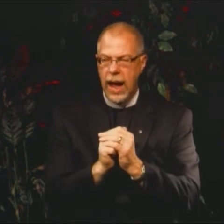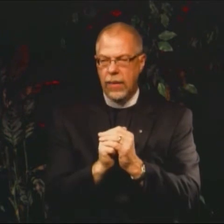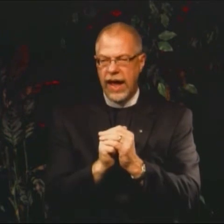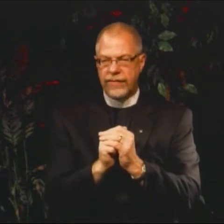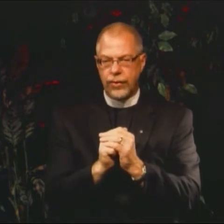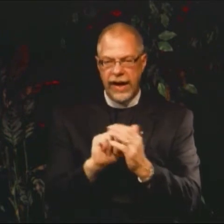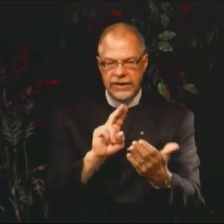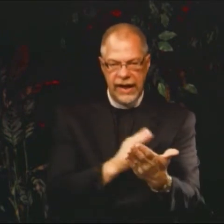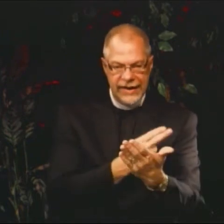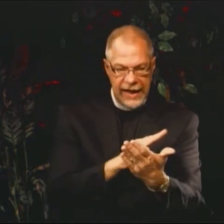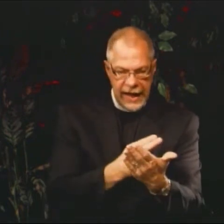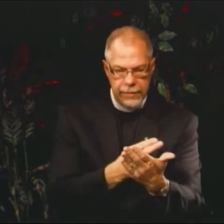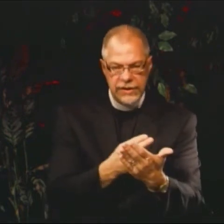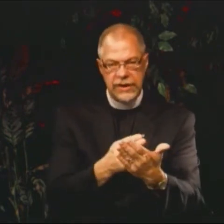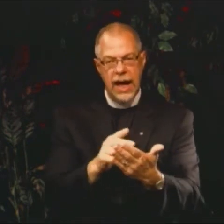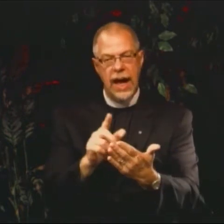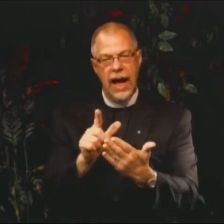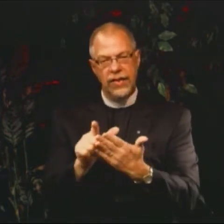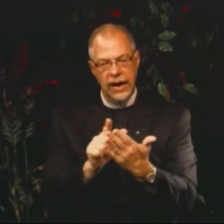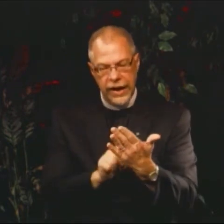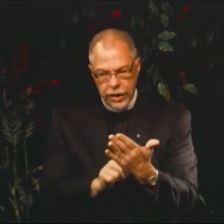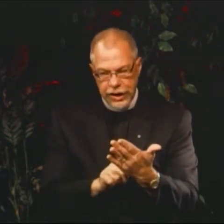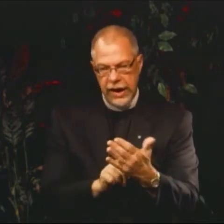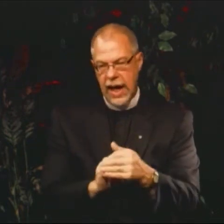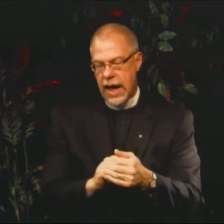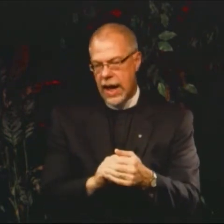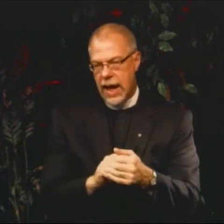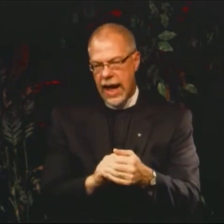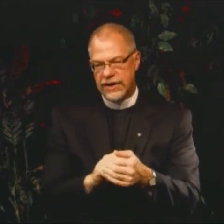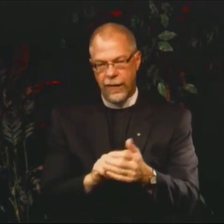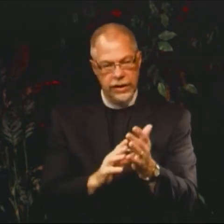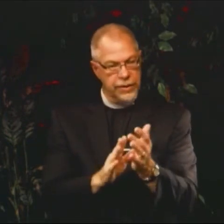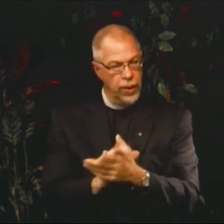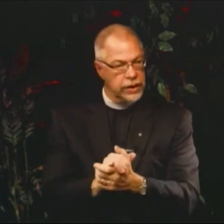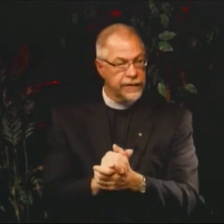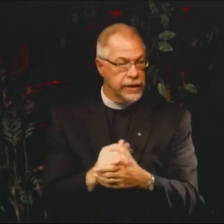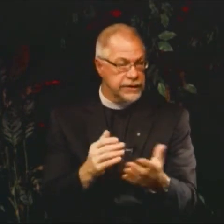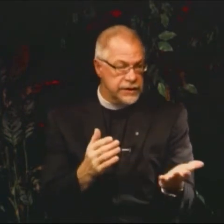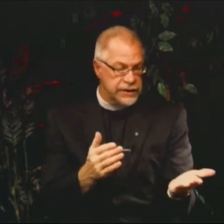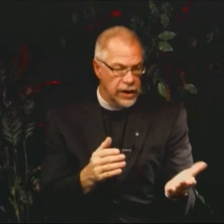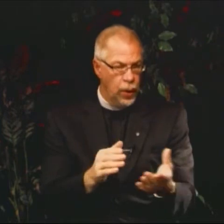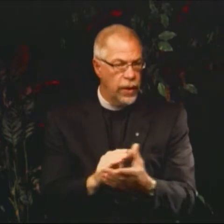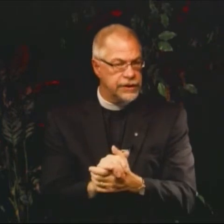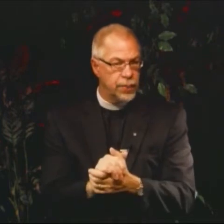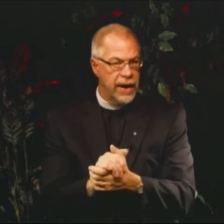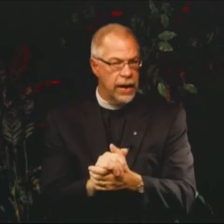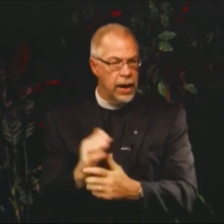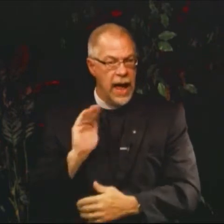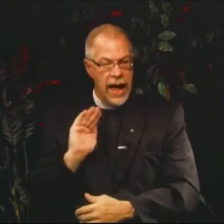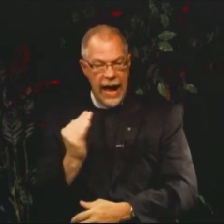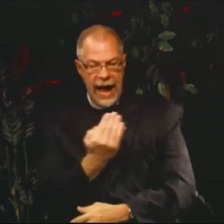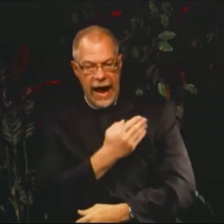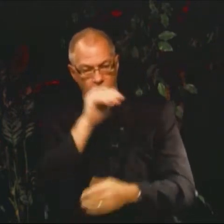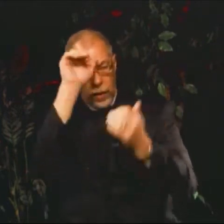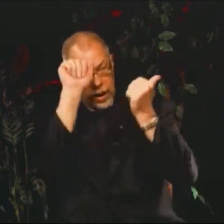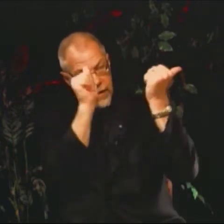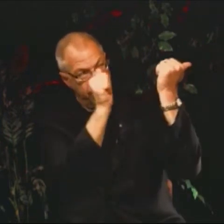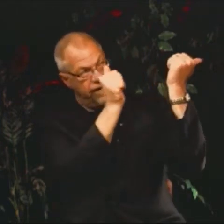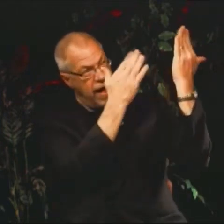have to translate the hymns, the liturgy, as far as the prayers. For instance, the Lord's Prayer. Our